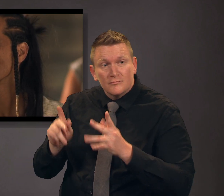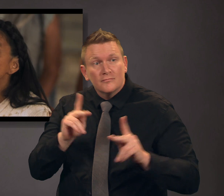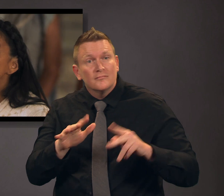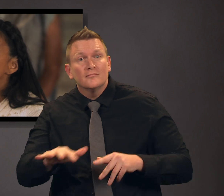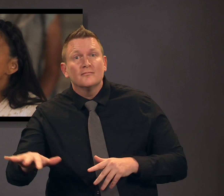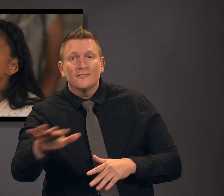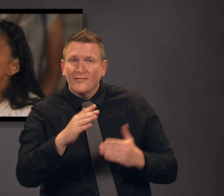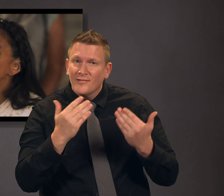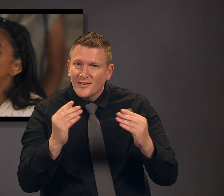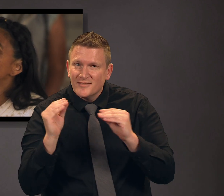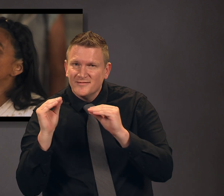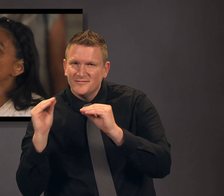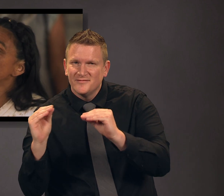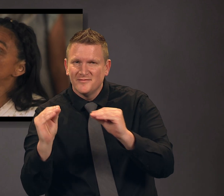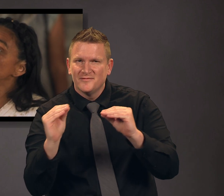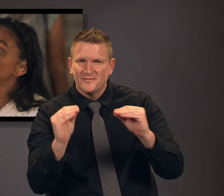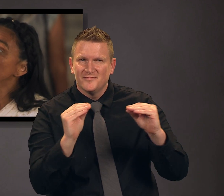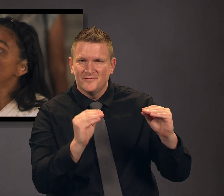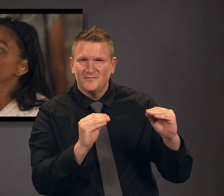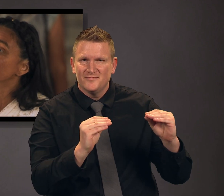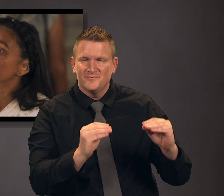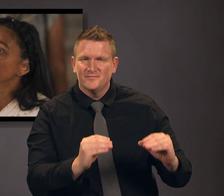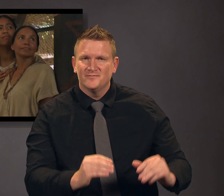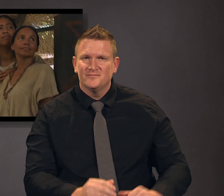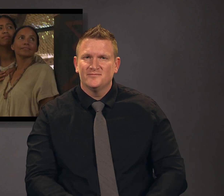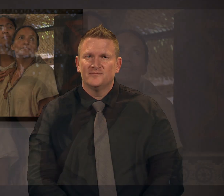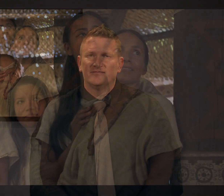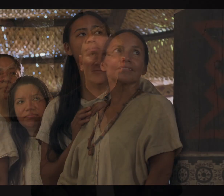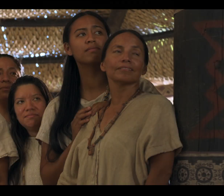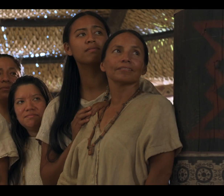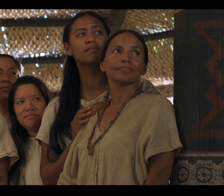Let us teach the people the things of God.